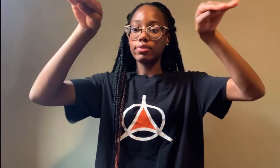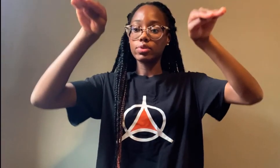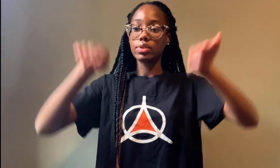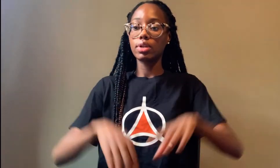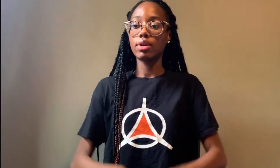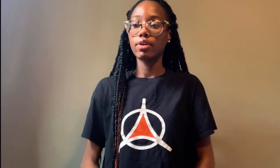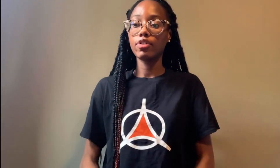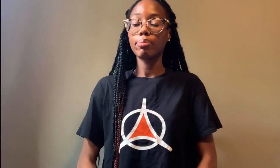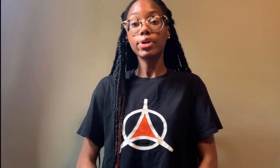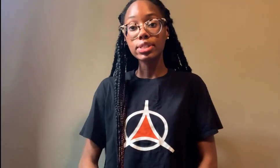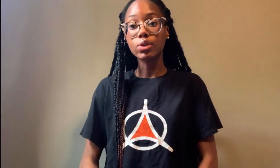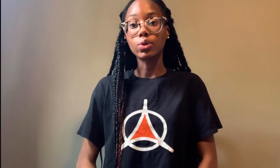Levels. For preschool,